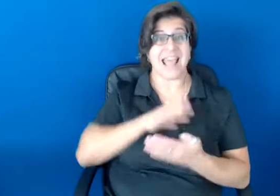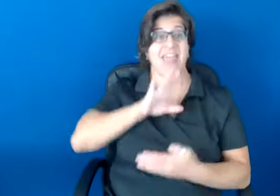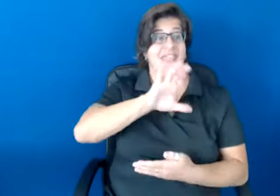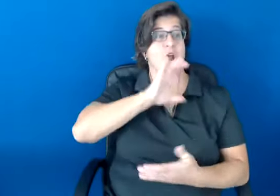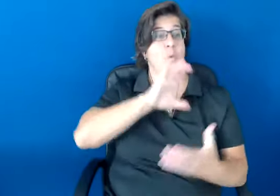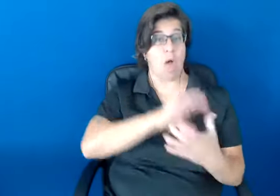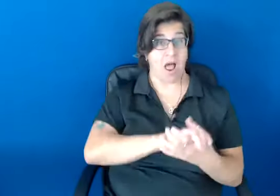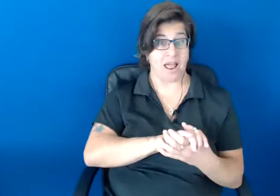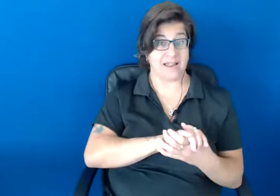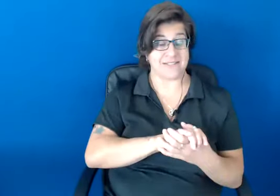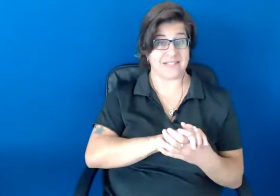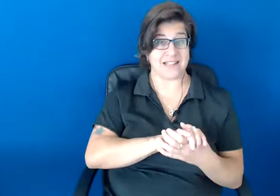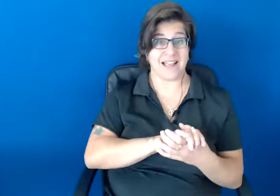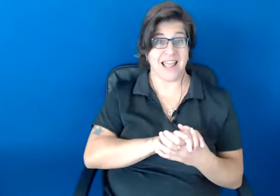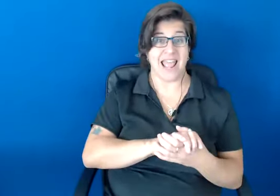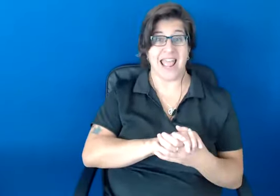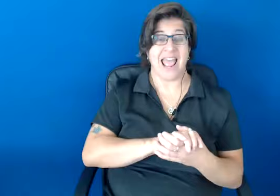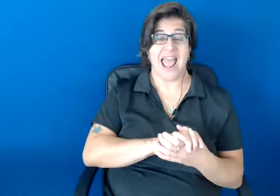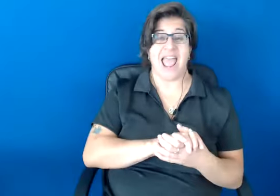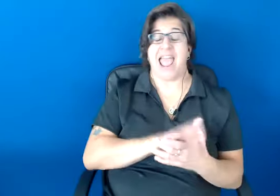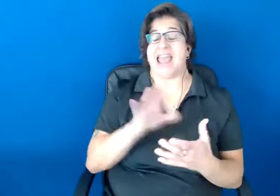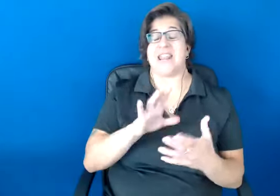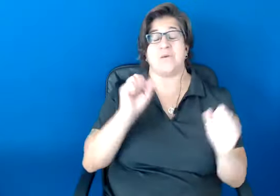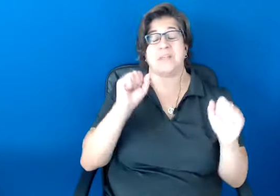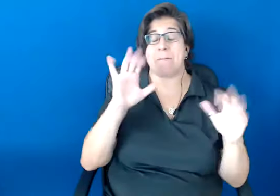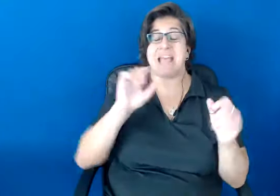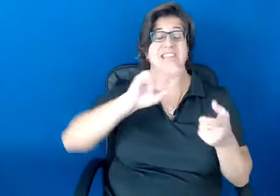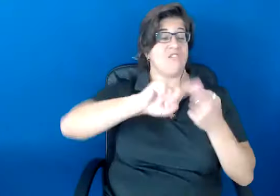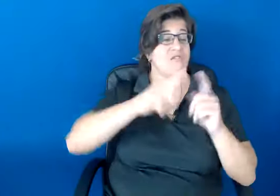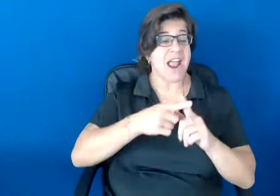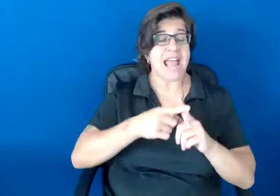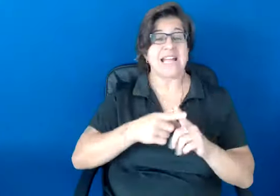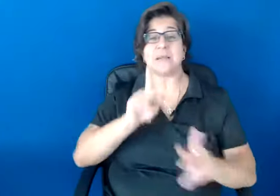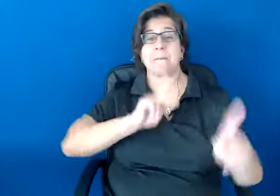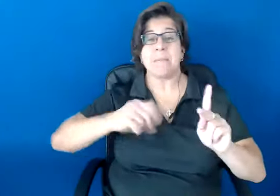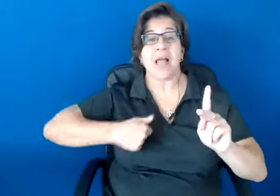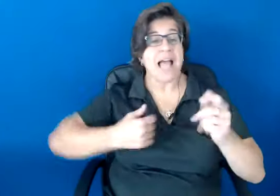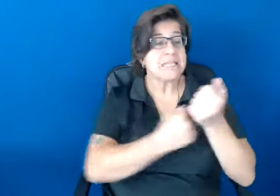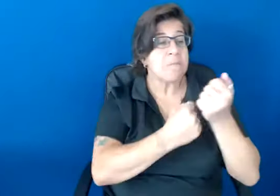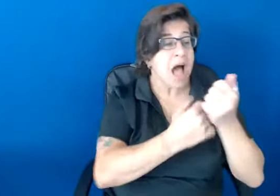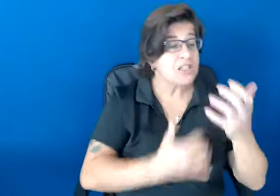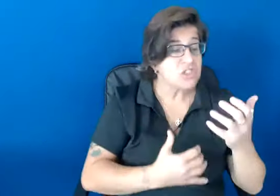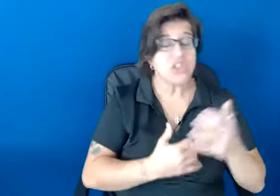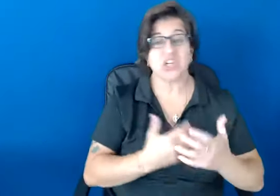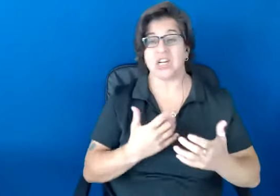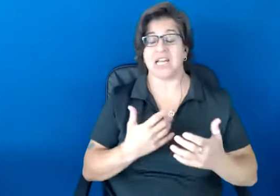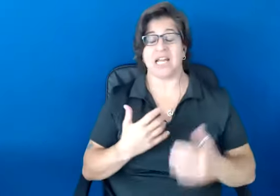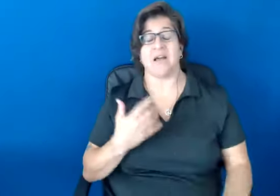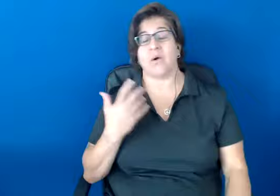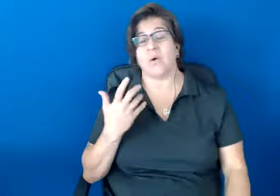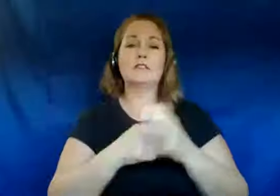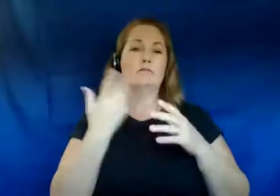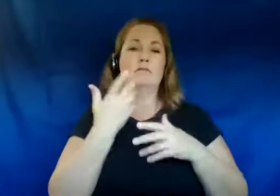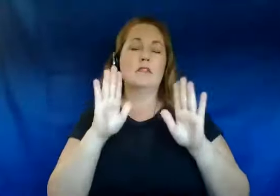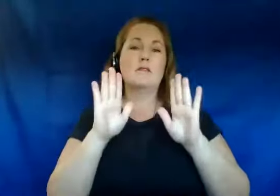wives, and it was just amazing. Friends, sponsees. It was just an